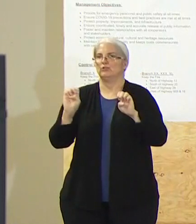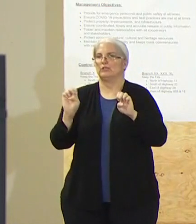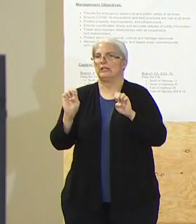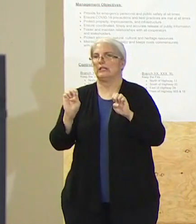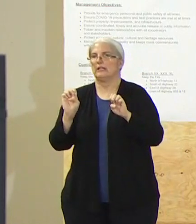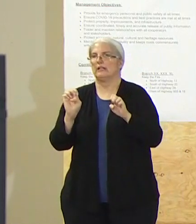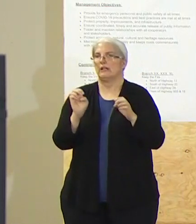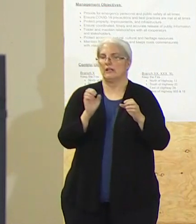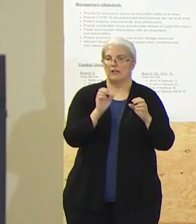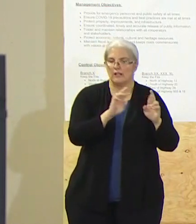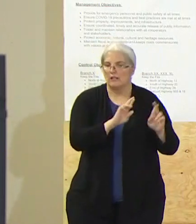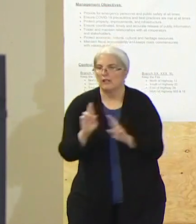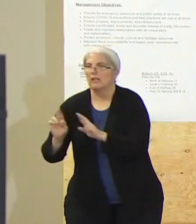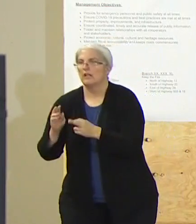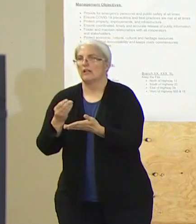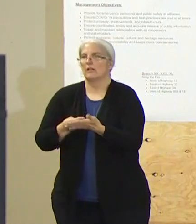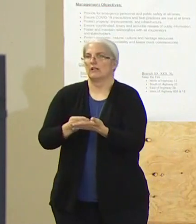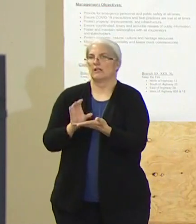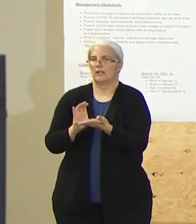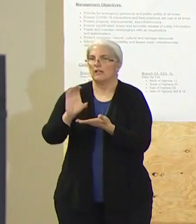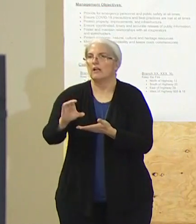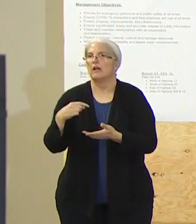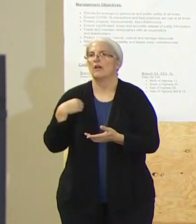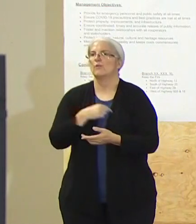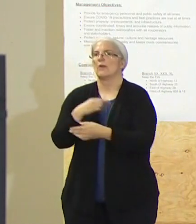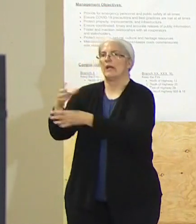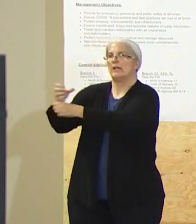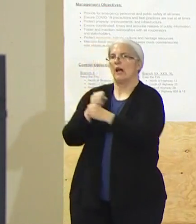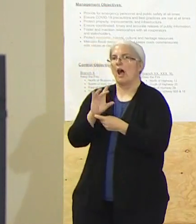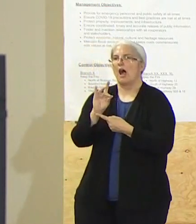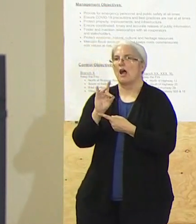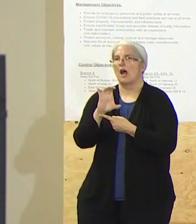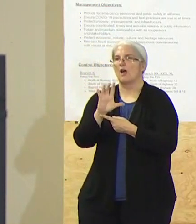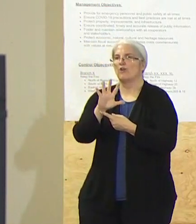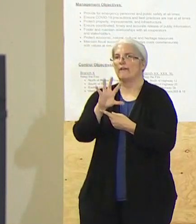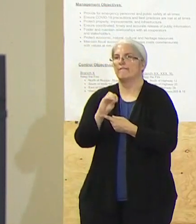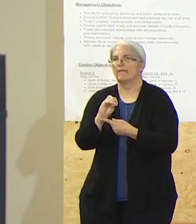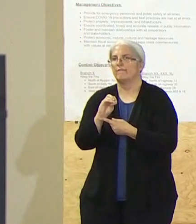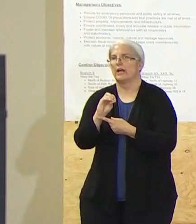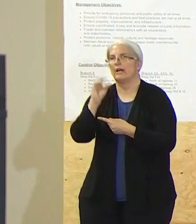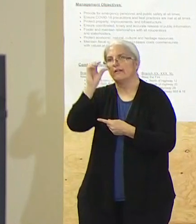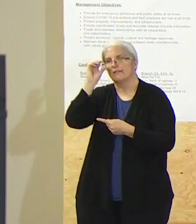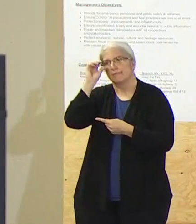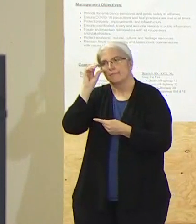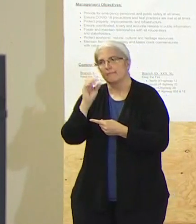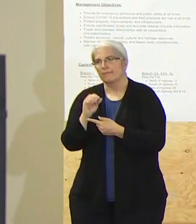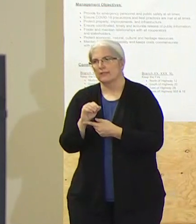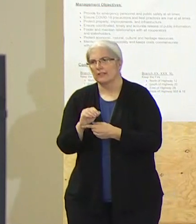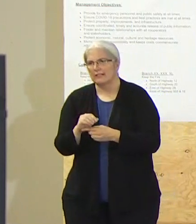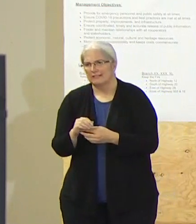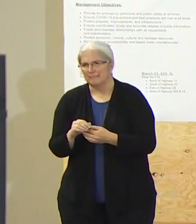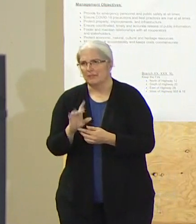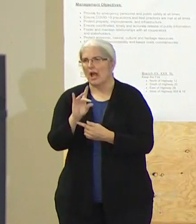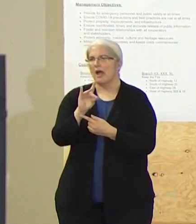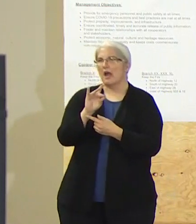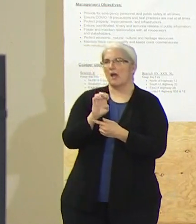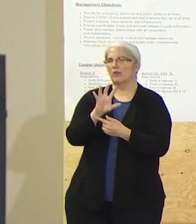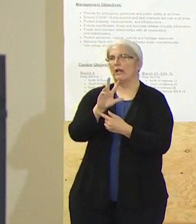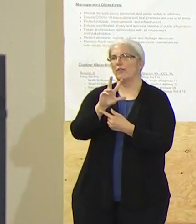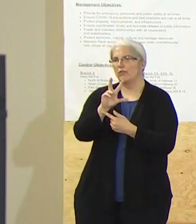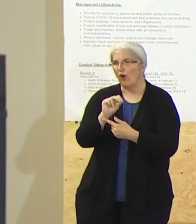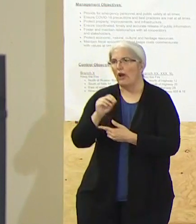for us to hire an additional 858 seasonal CAL FIRE personnel. 830 were hired in the last few